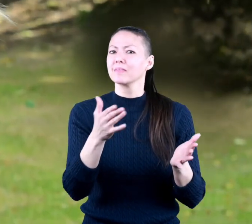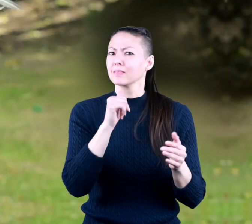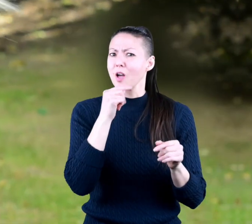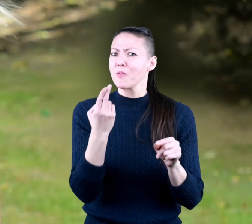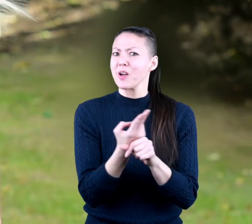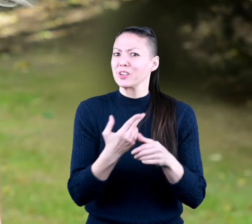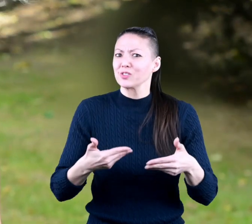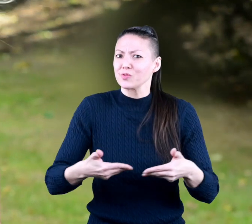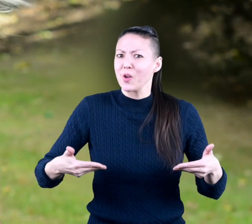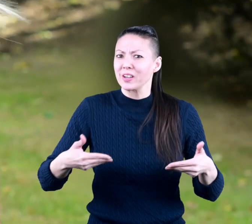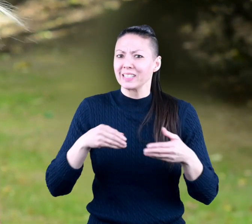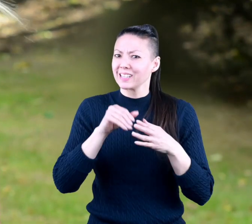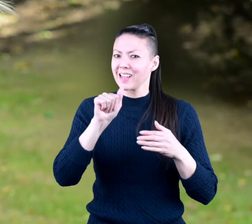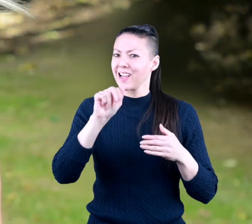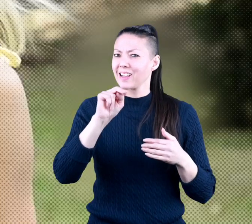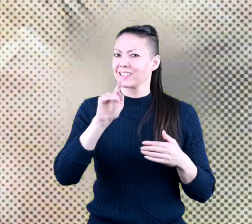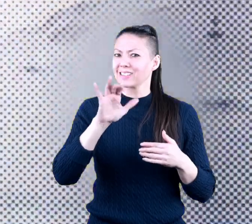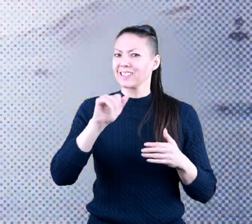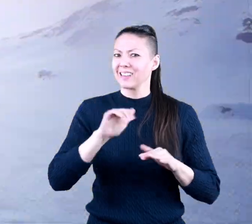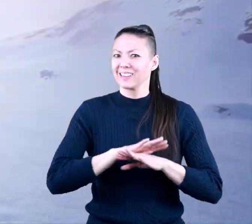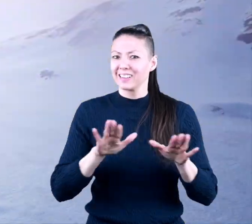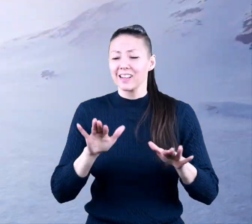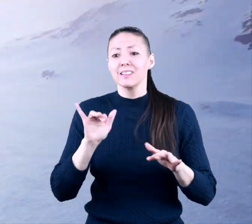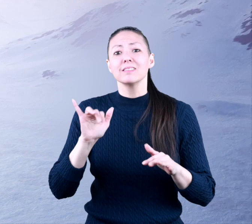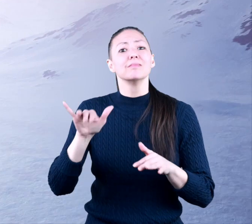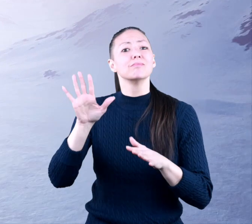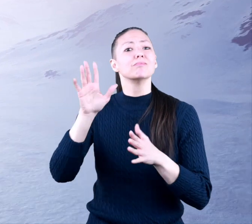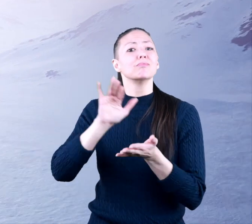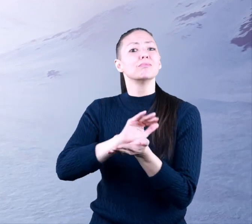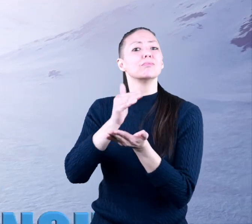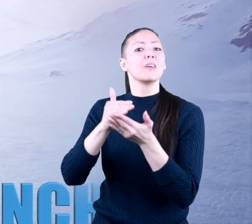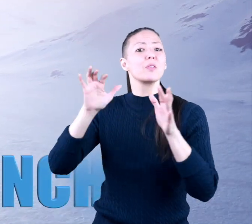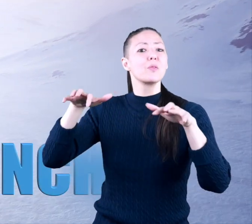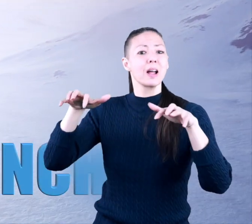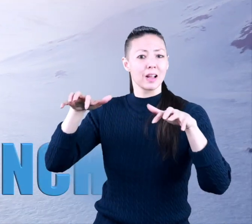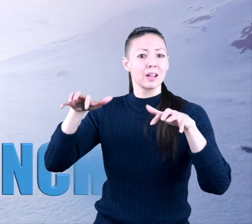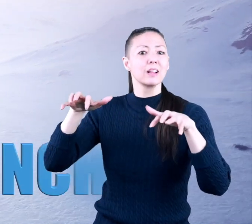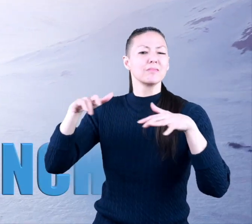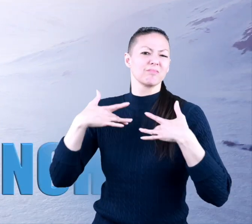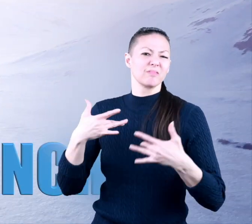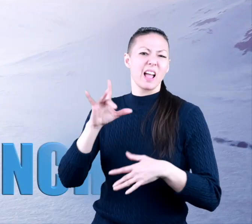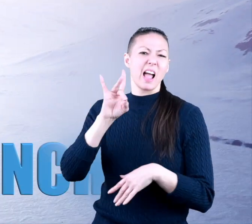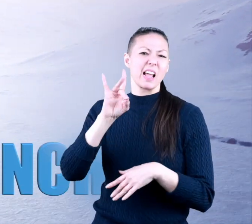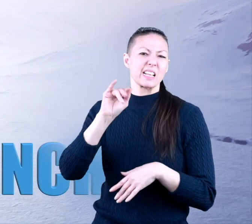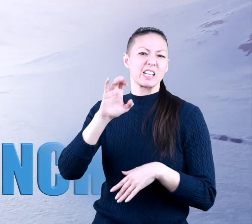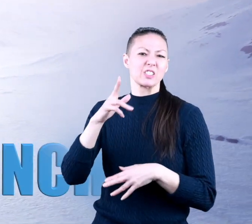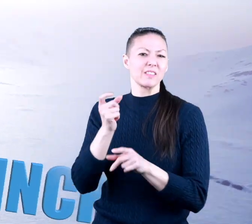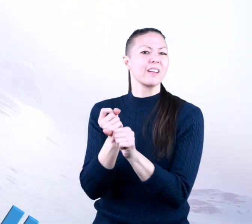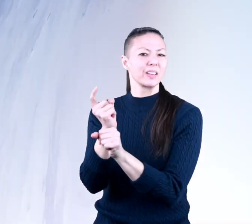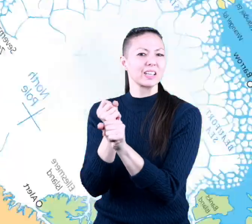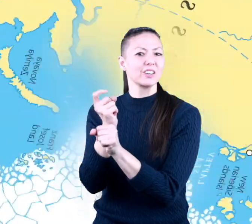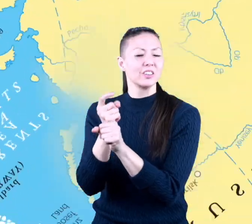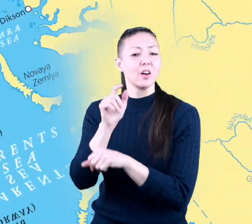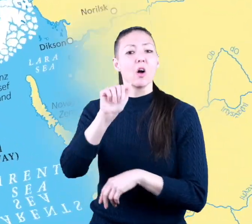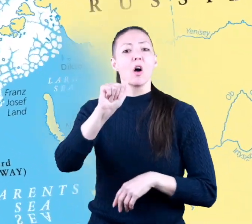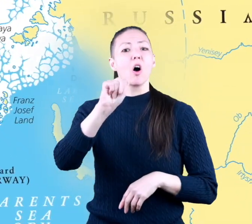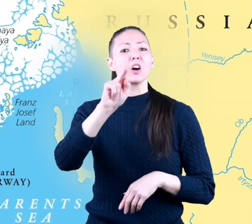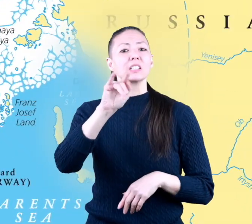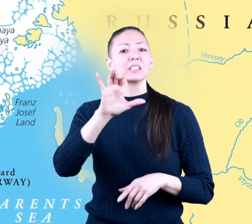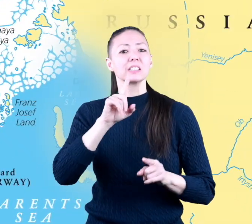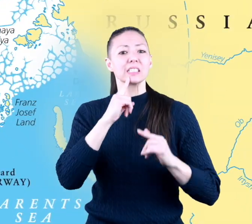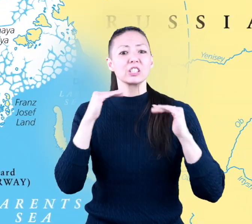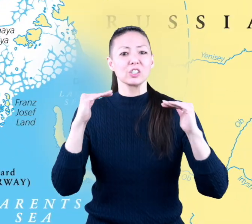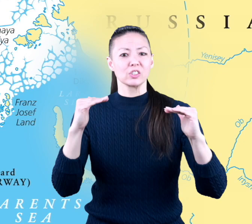not a great idea to wear shorts in Antarctica. Precipitation is typically less than 8 inches per year. The